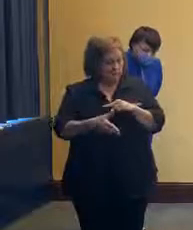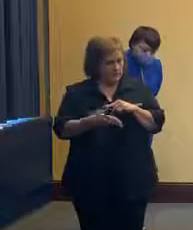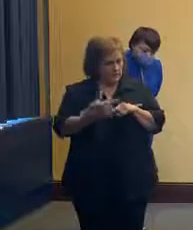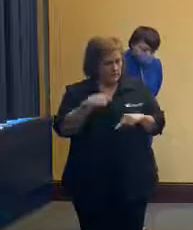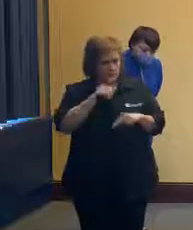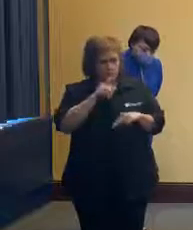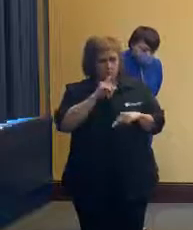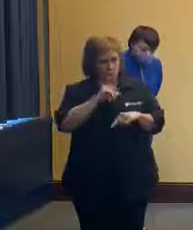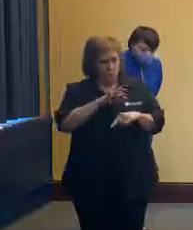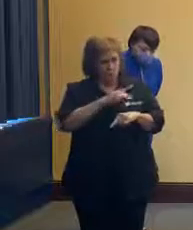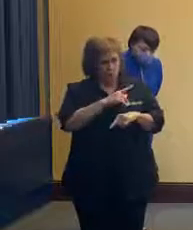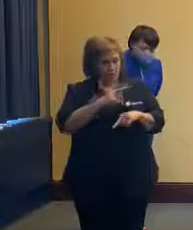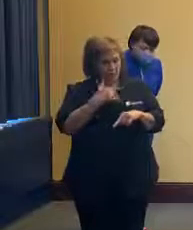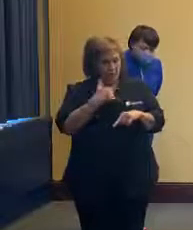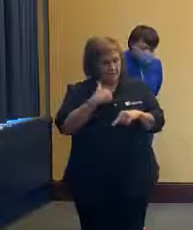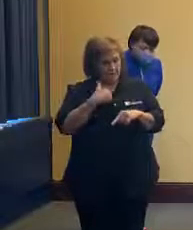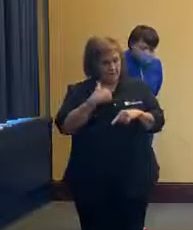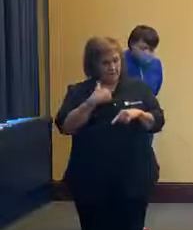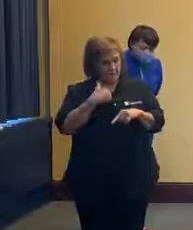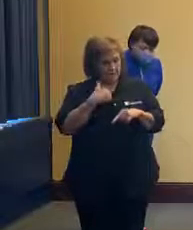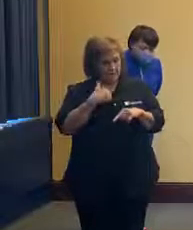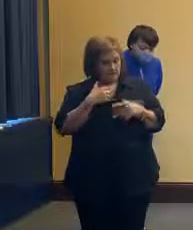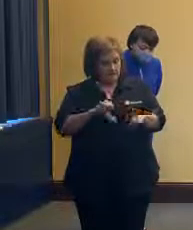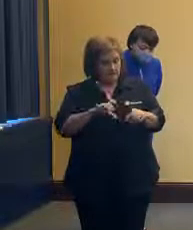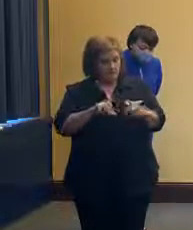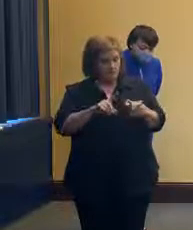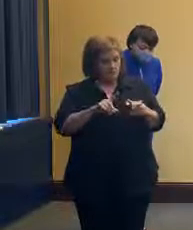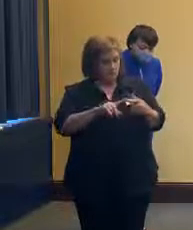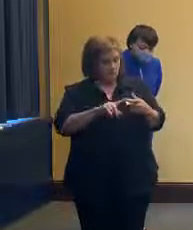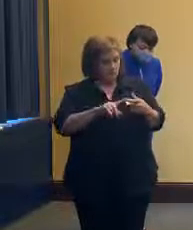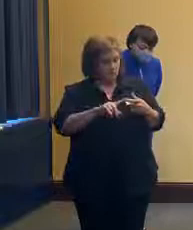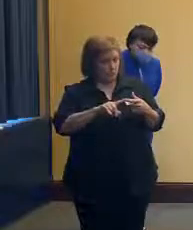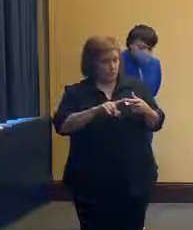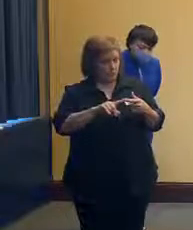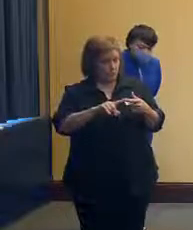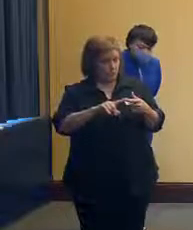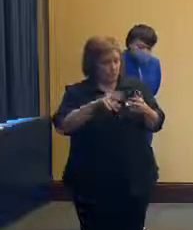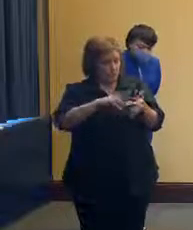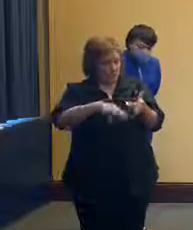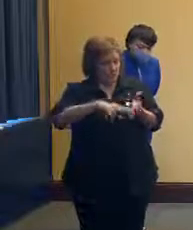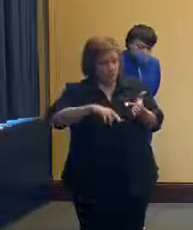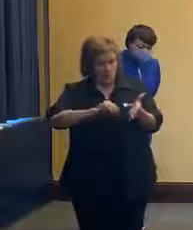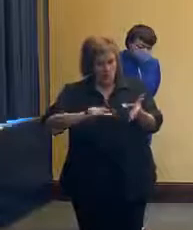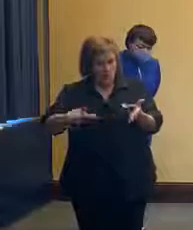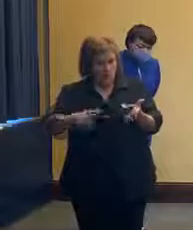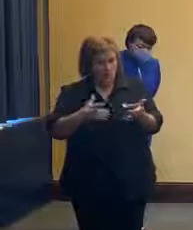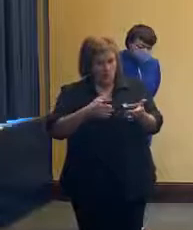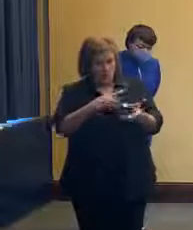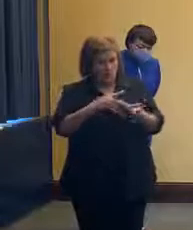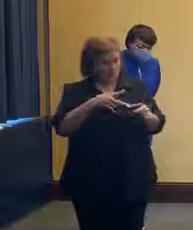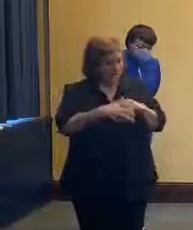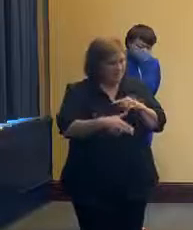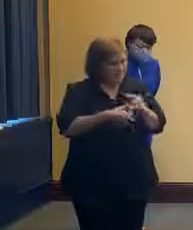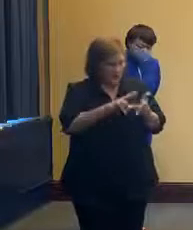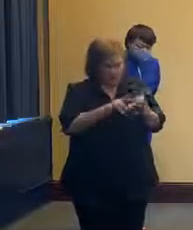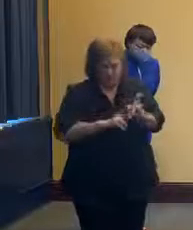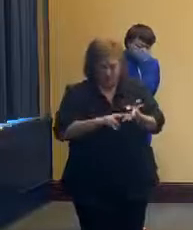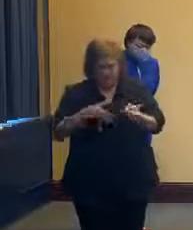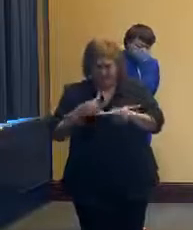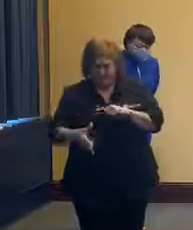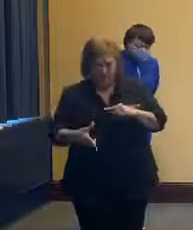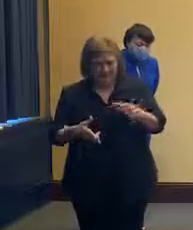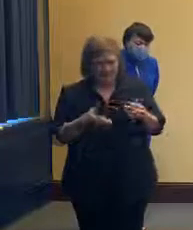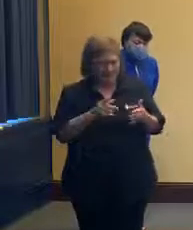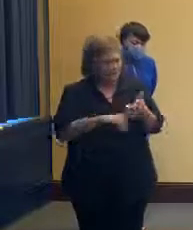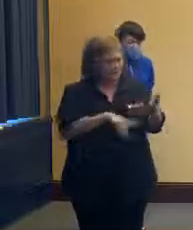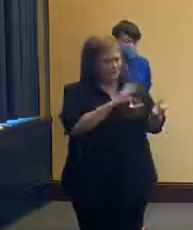not sure if you've had a chance to kind of look at all of them and aggregate, but is it personnel reductions, contract reductions? I mean, what are we looking at as the major